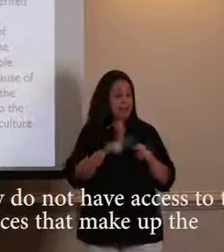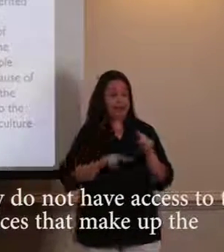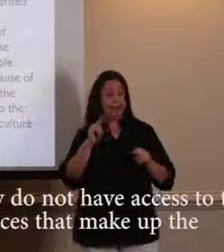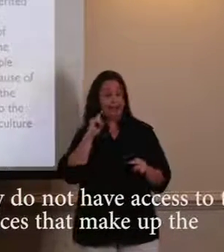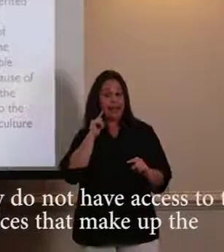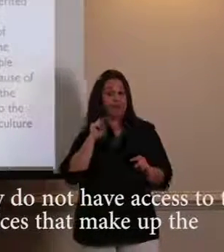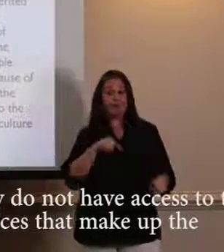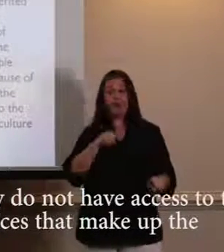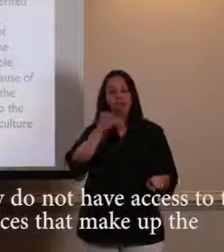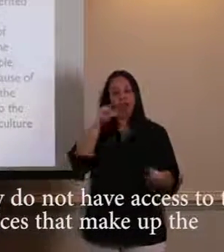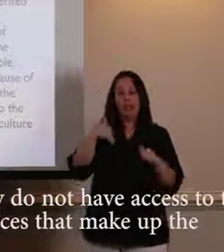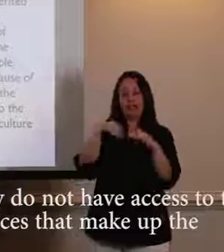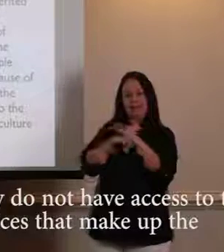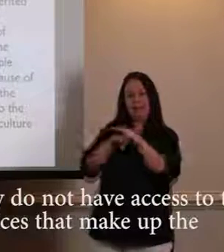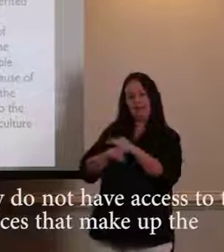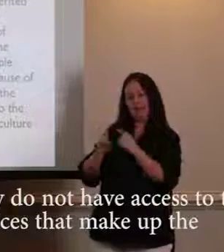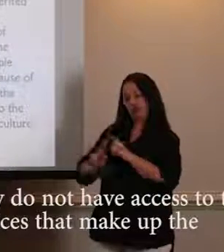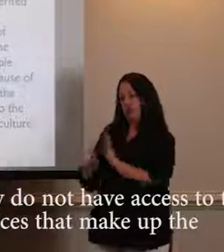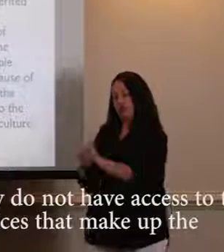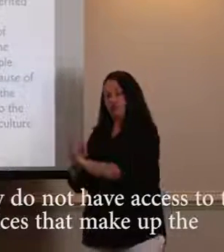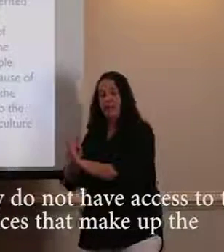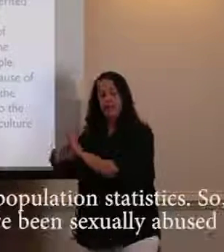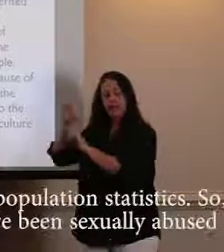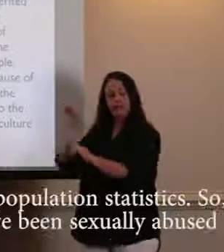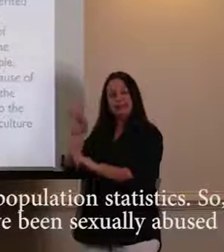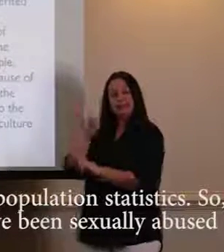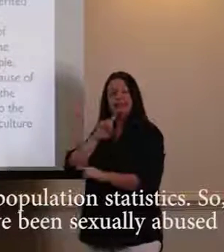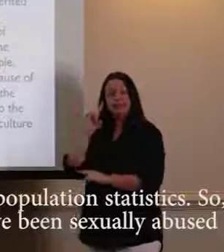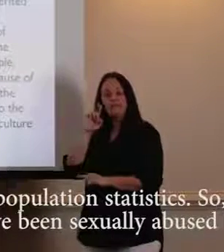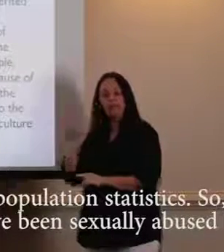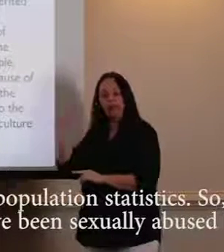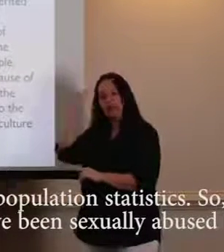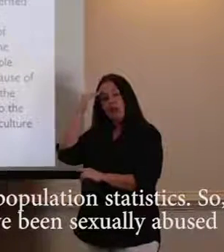access to the knowledge, beliefs, and practices that make up the culture of deaf people.